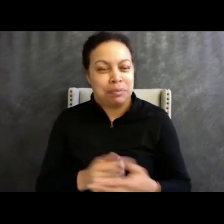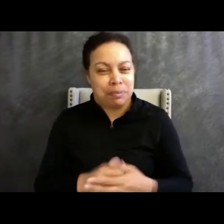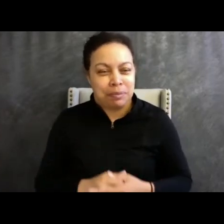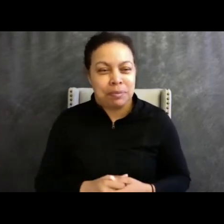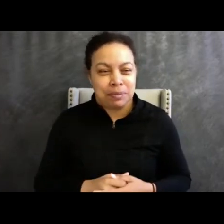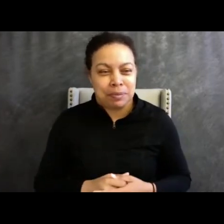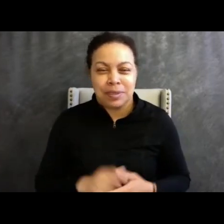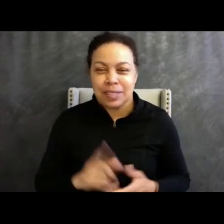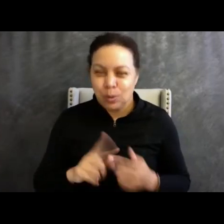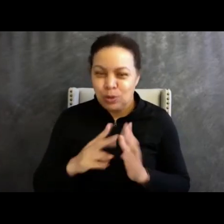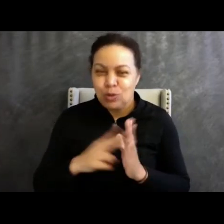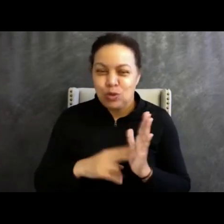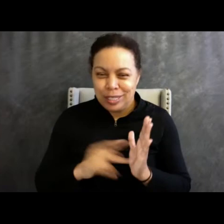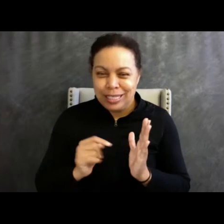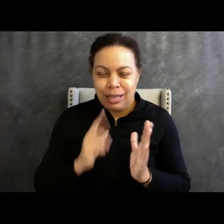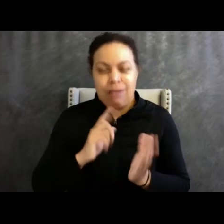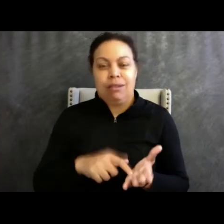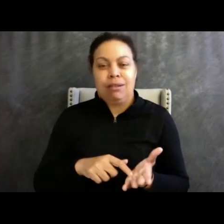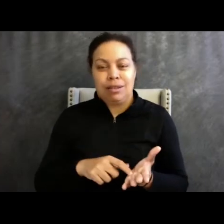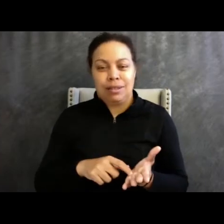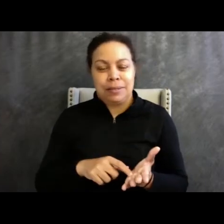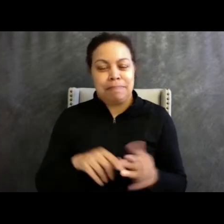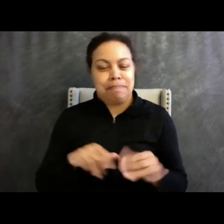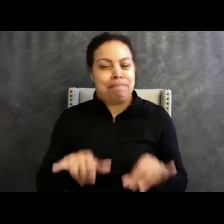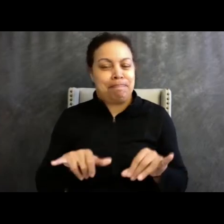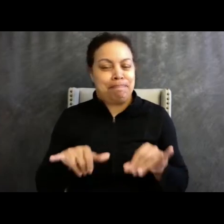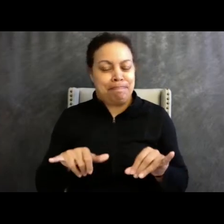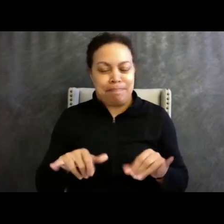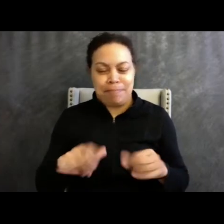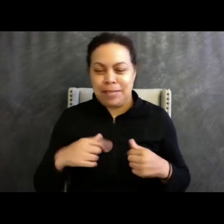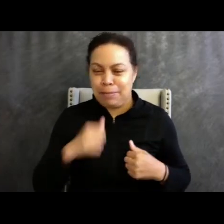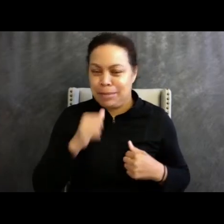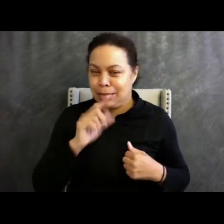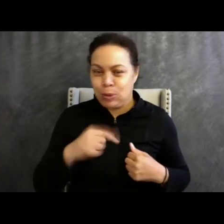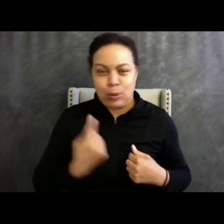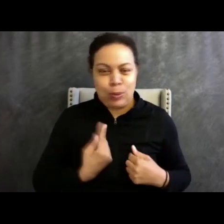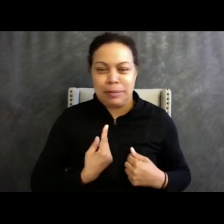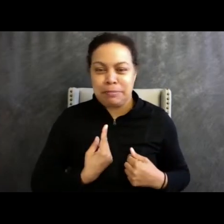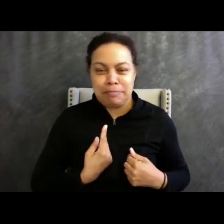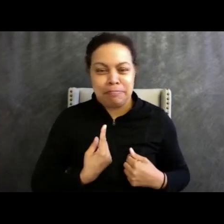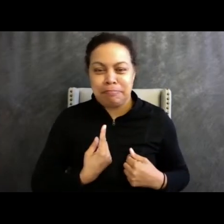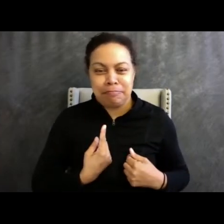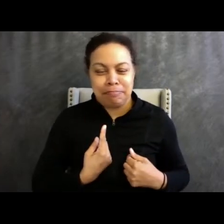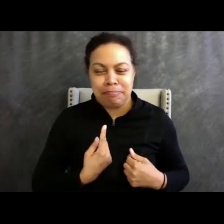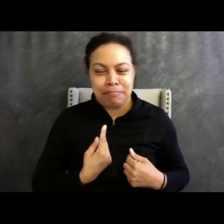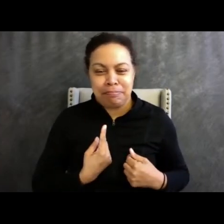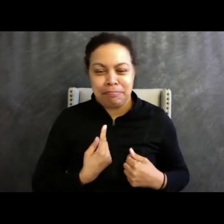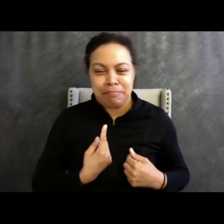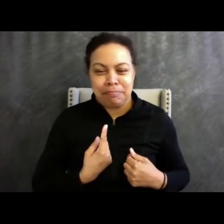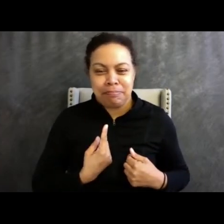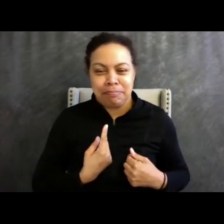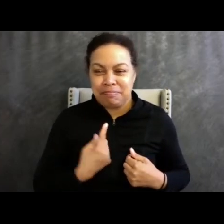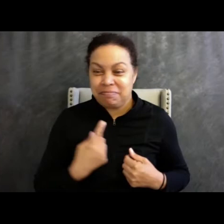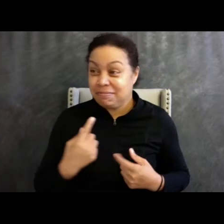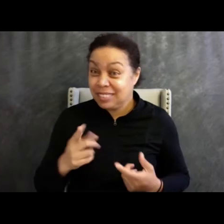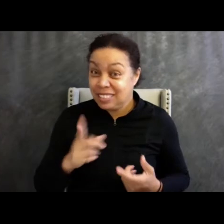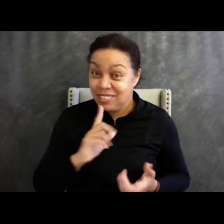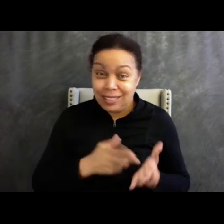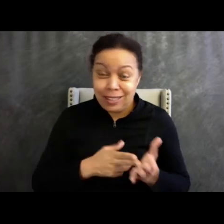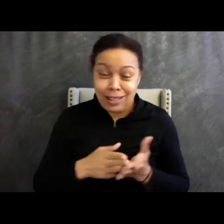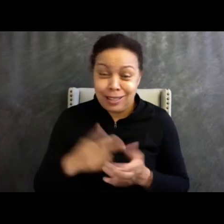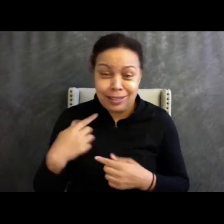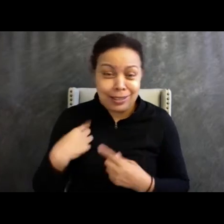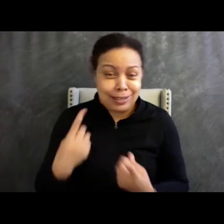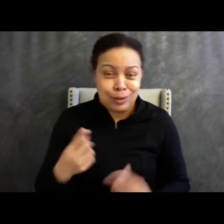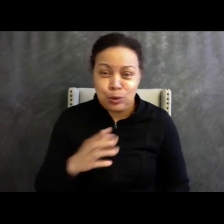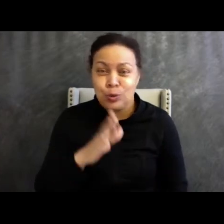Until you read. Because then you realize that you are not the only one. And you have never been the only one.